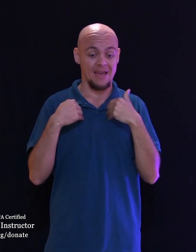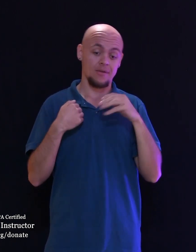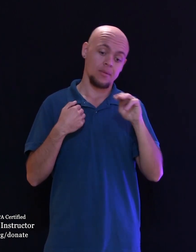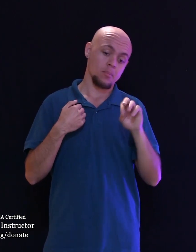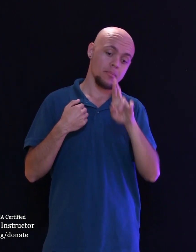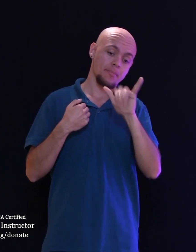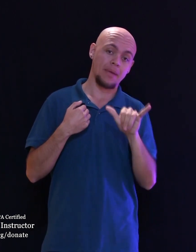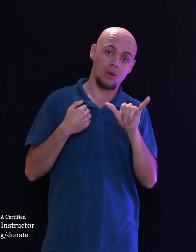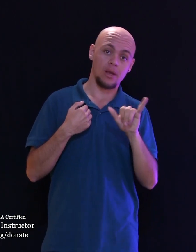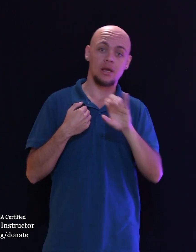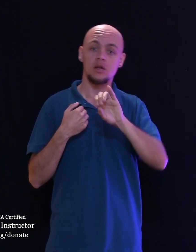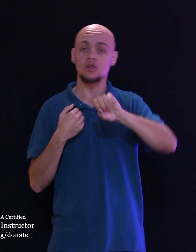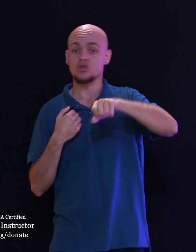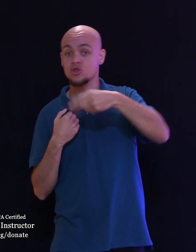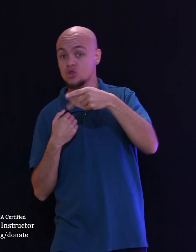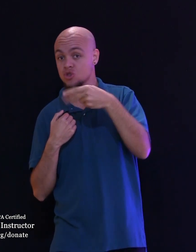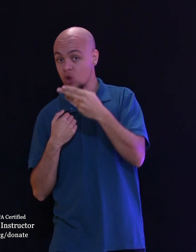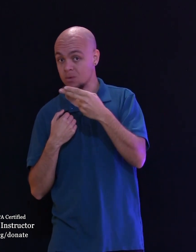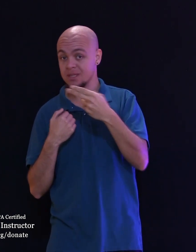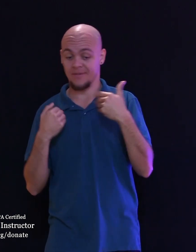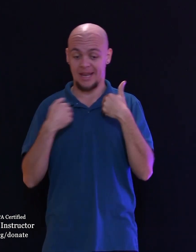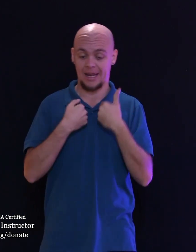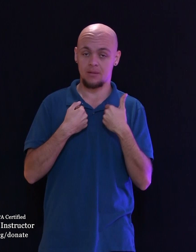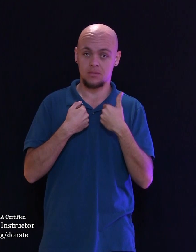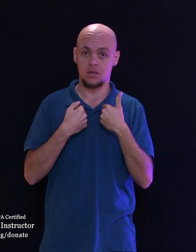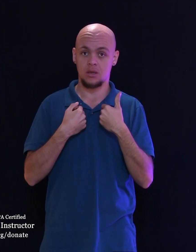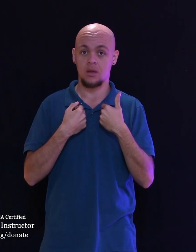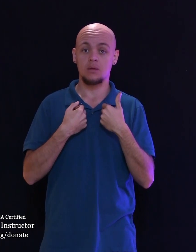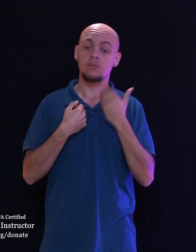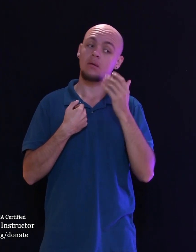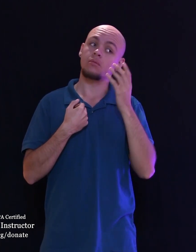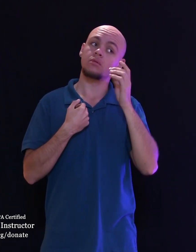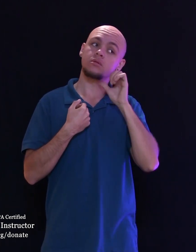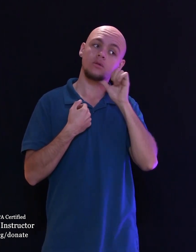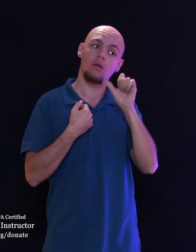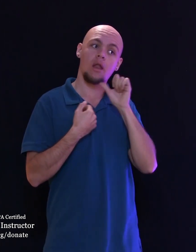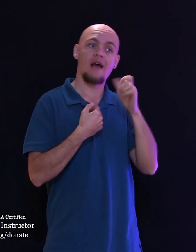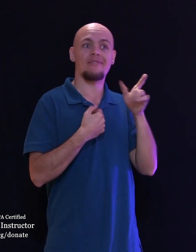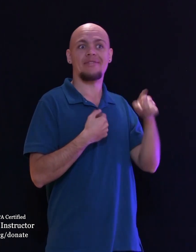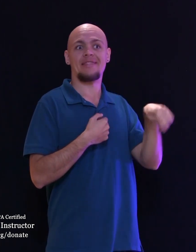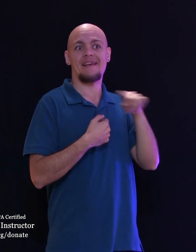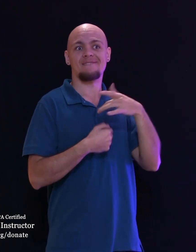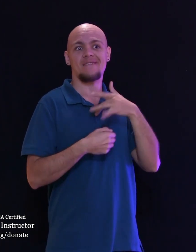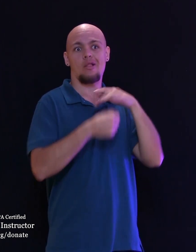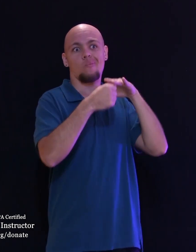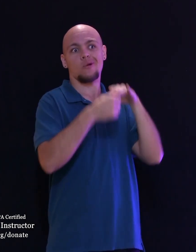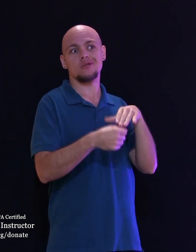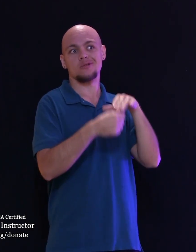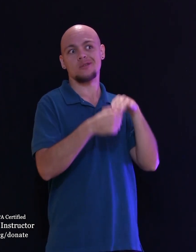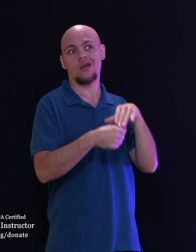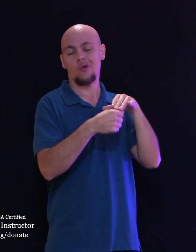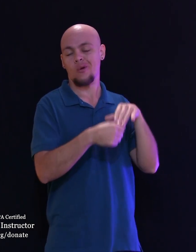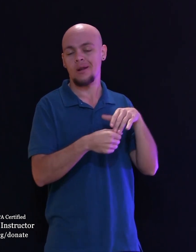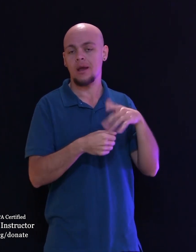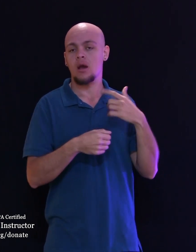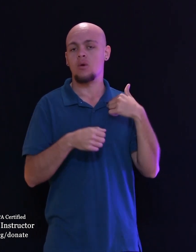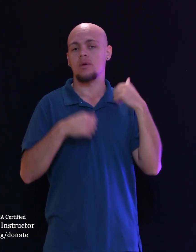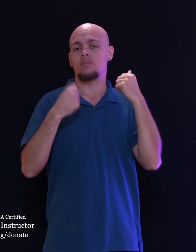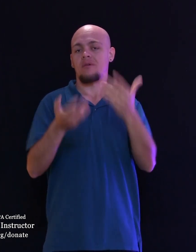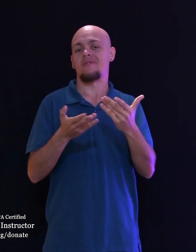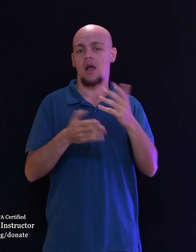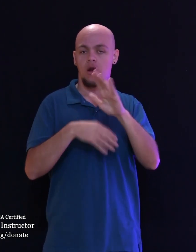there. But to appease the masses so they don't think that they're being persecuted, we put them all out there all at once. Otherwise they think, oh, you